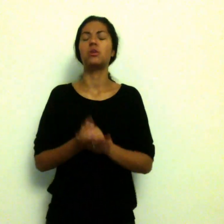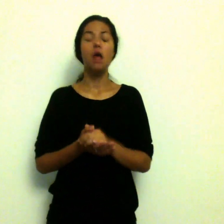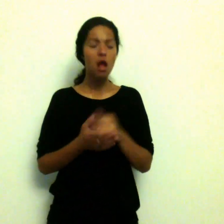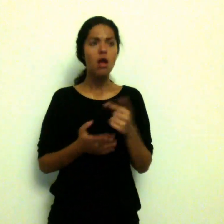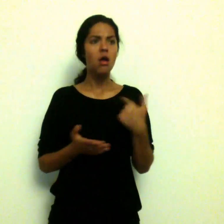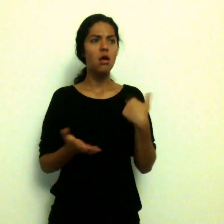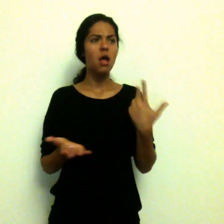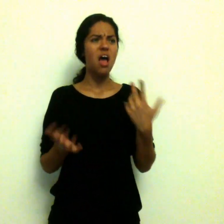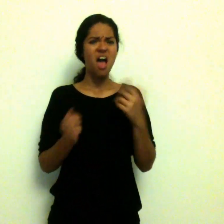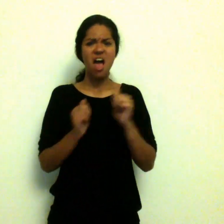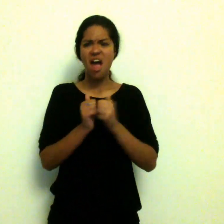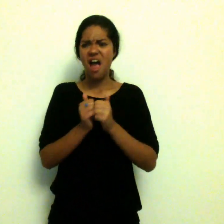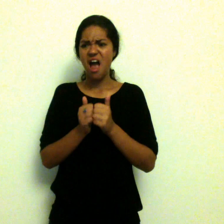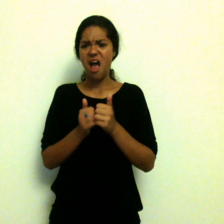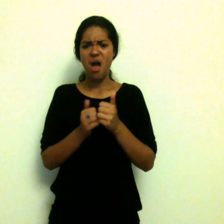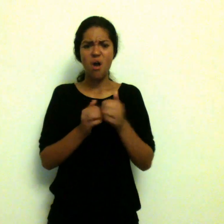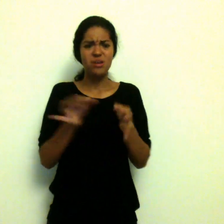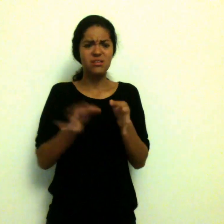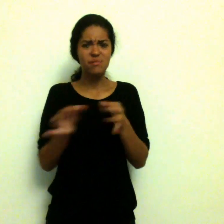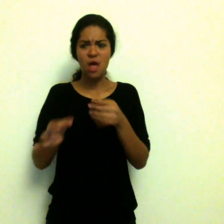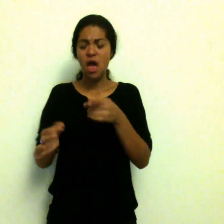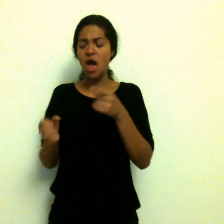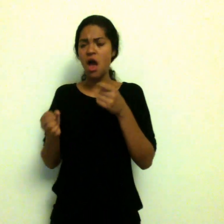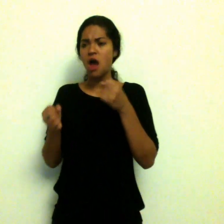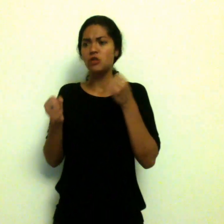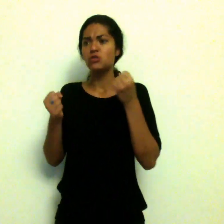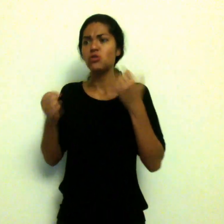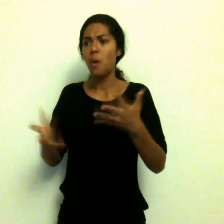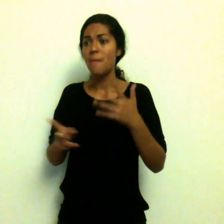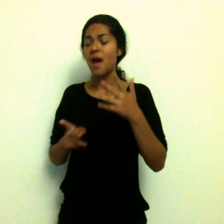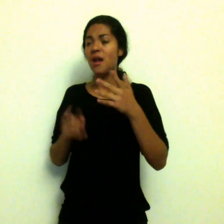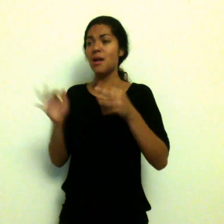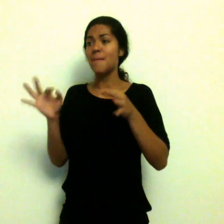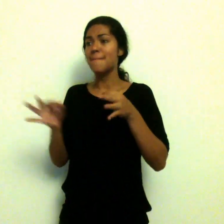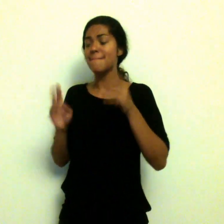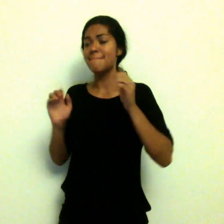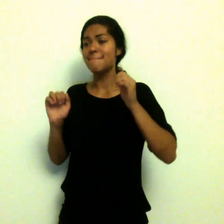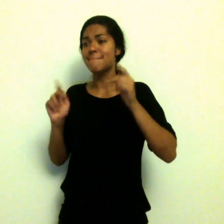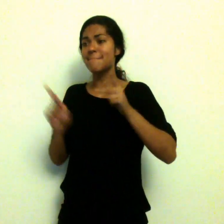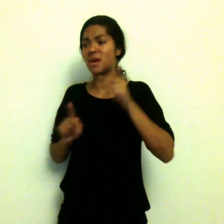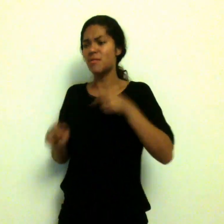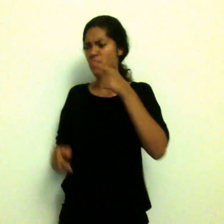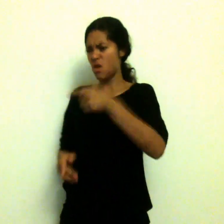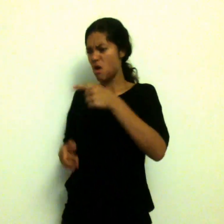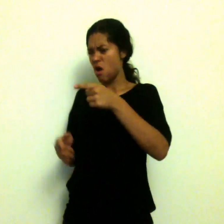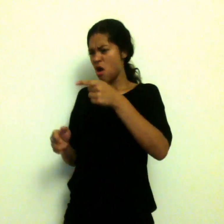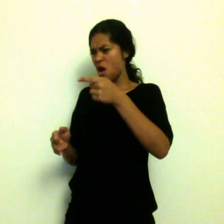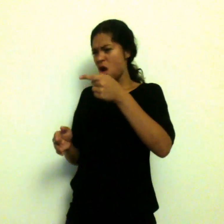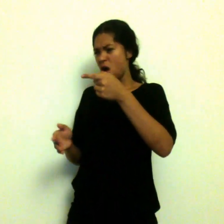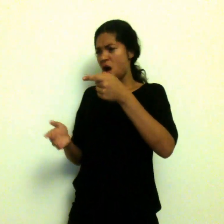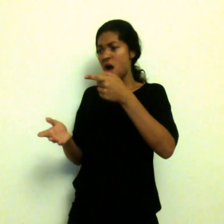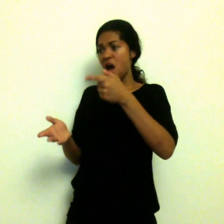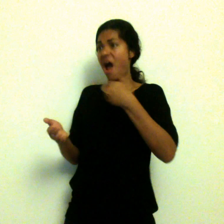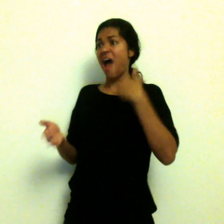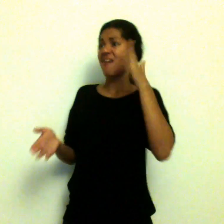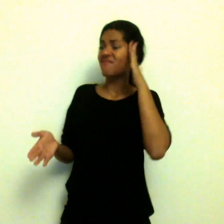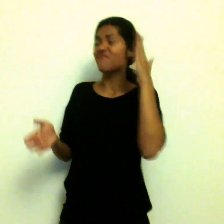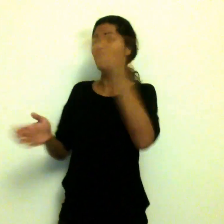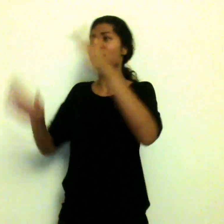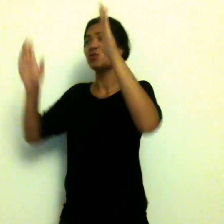the lives we have snuffed out and the great possibilities that we could have had as realities that have been